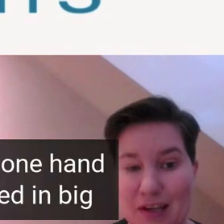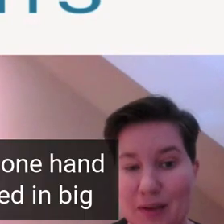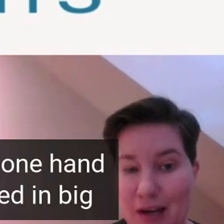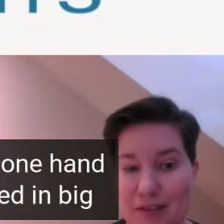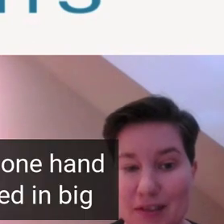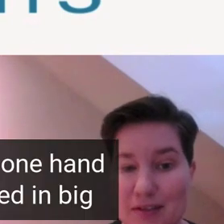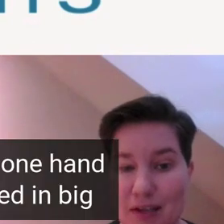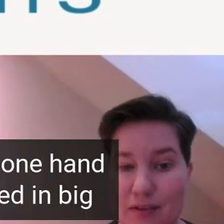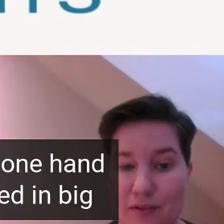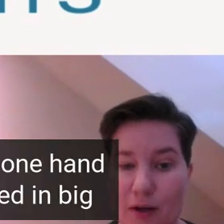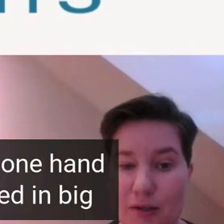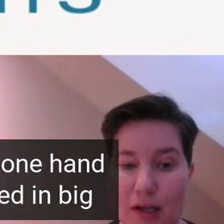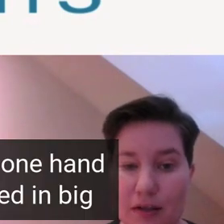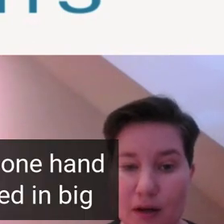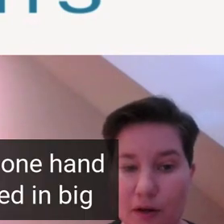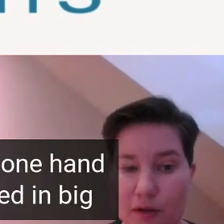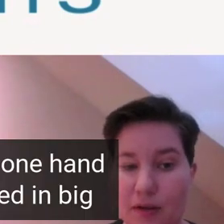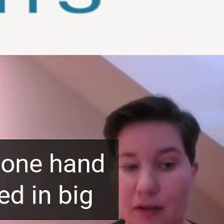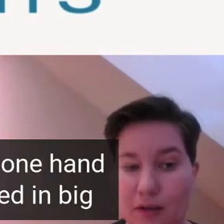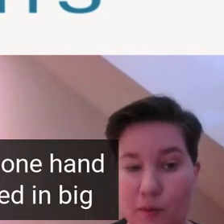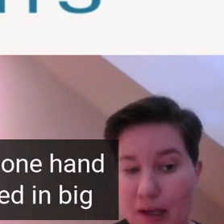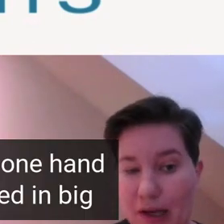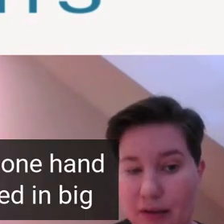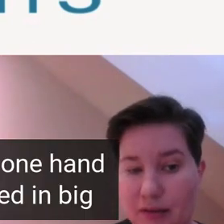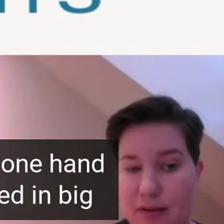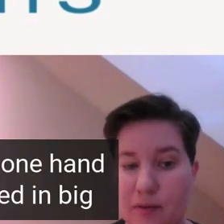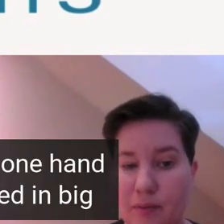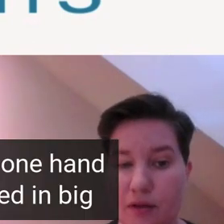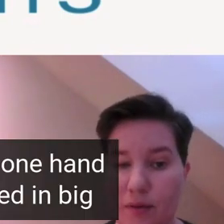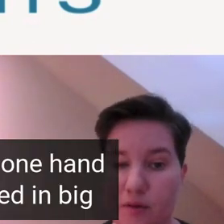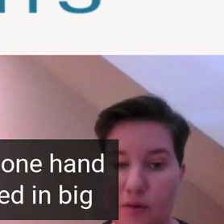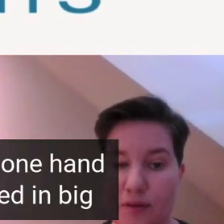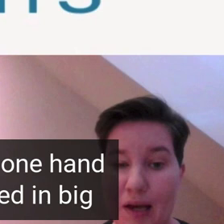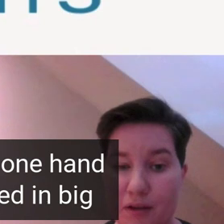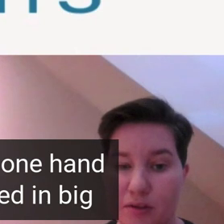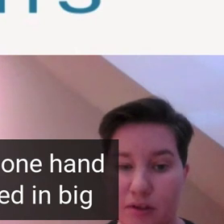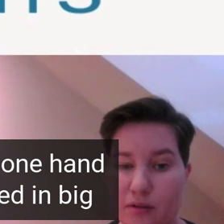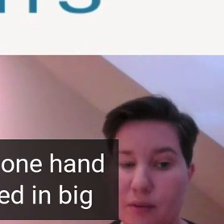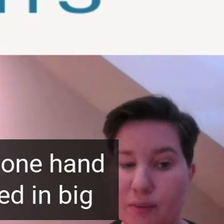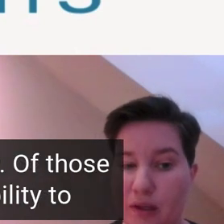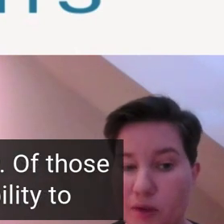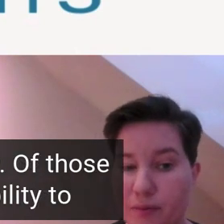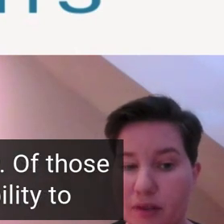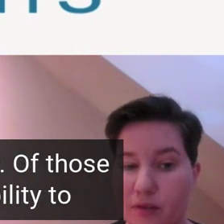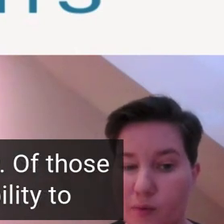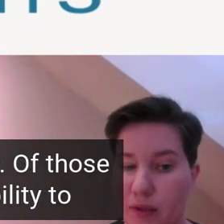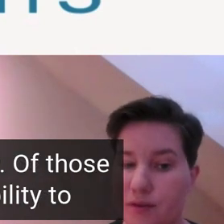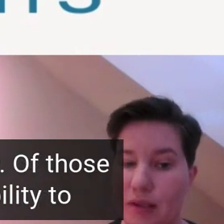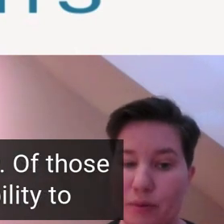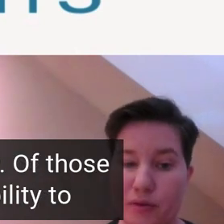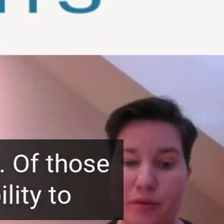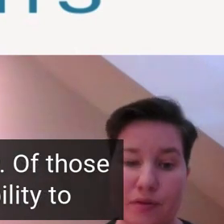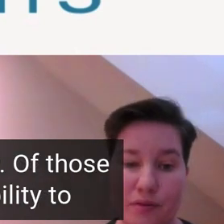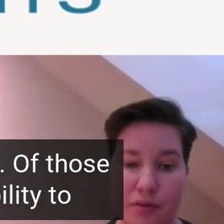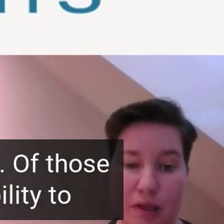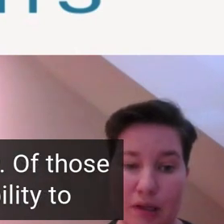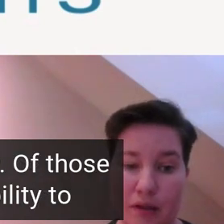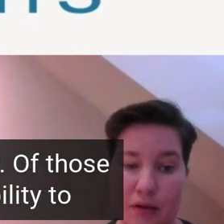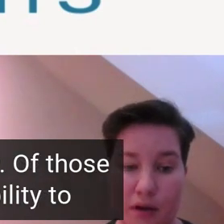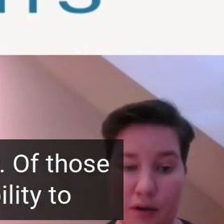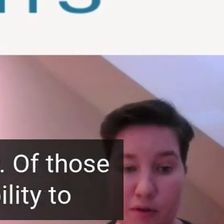The project, named Access Insights, found that on the one hand, the disability rights movement has resulted in big improvements for many disabled